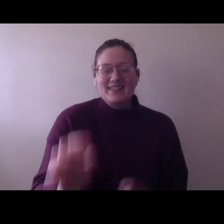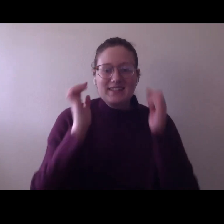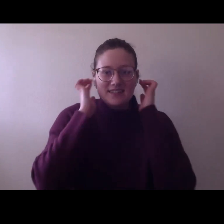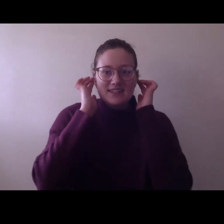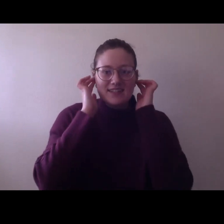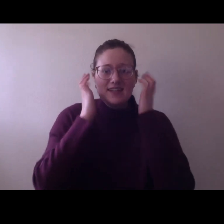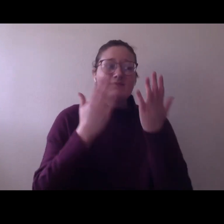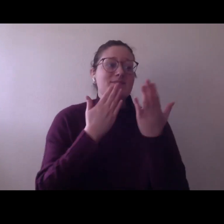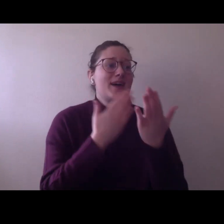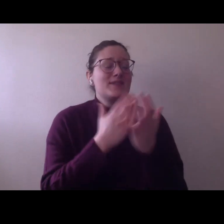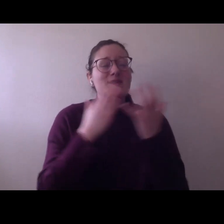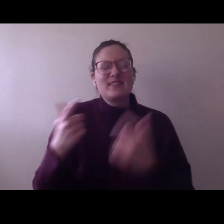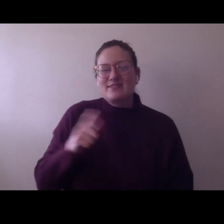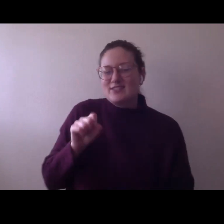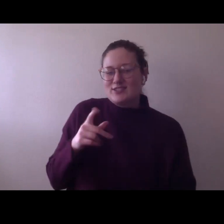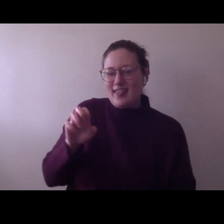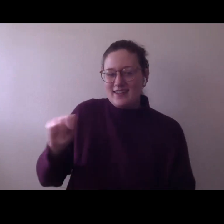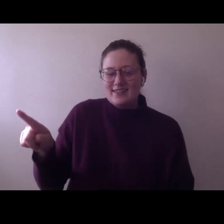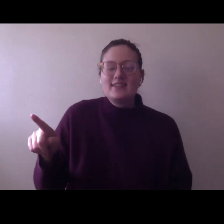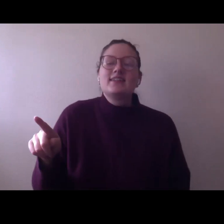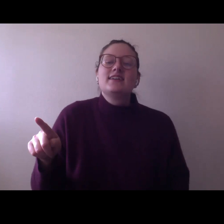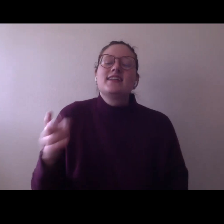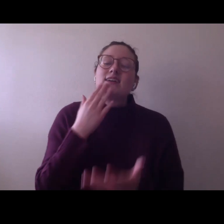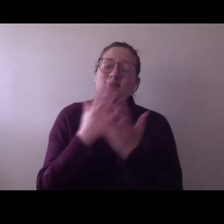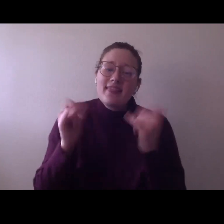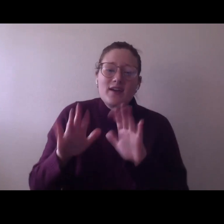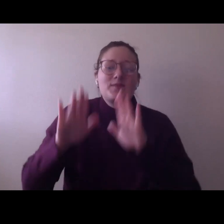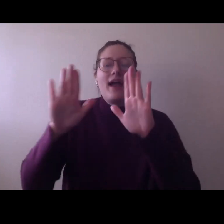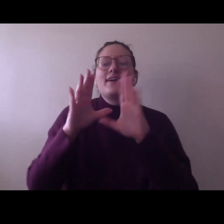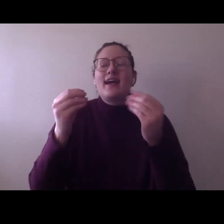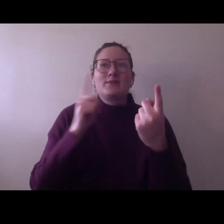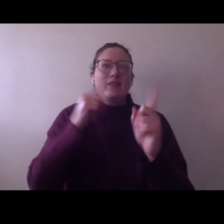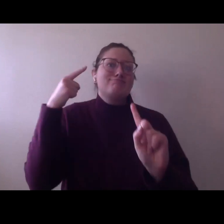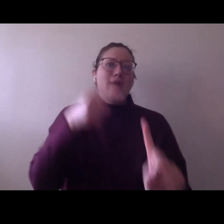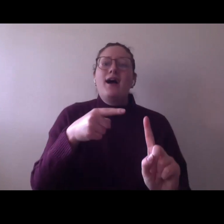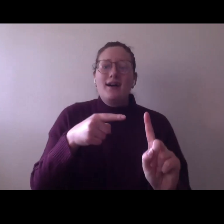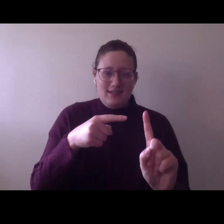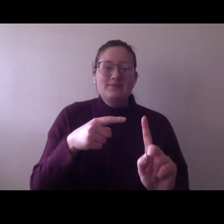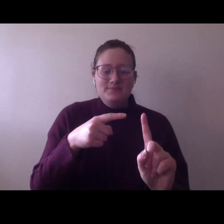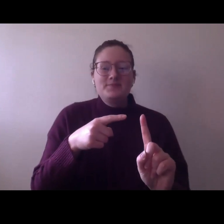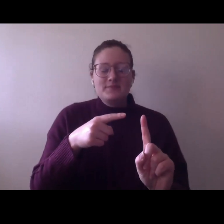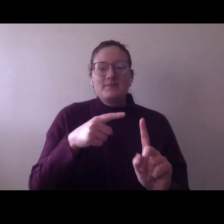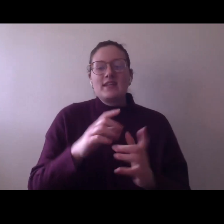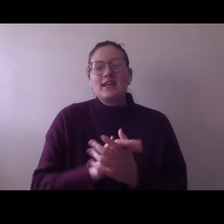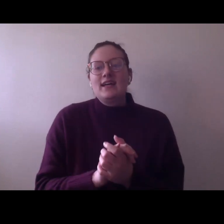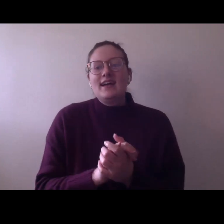Thank you so much. That was great and so relevant. And actually, I